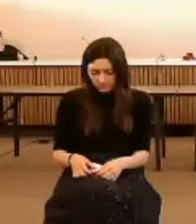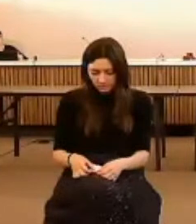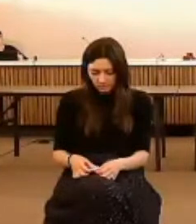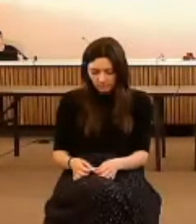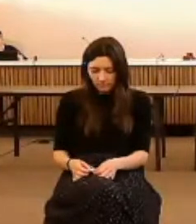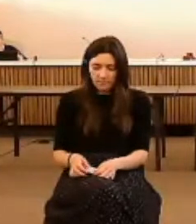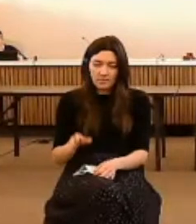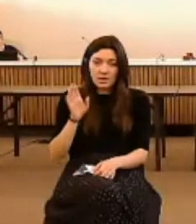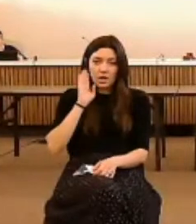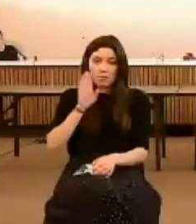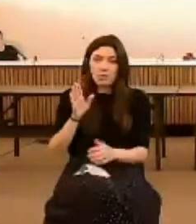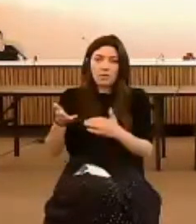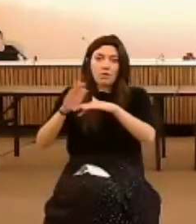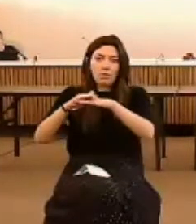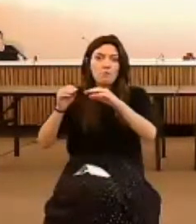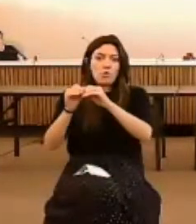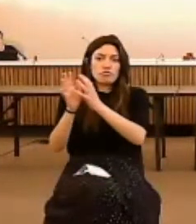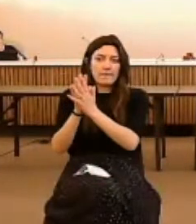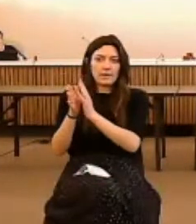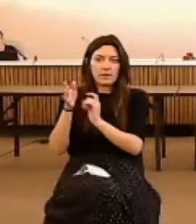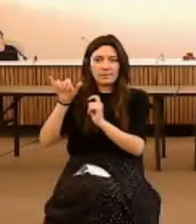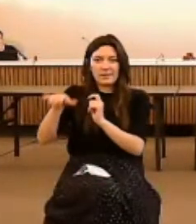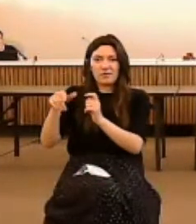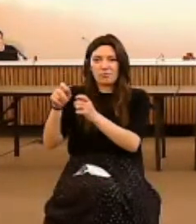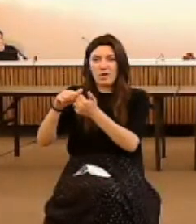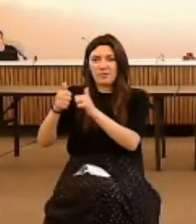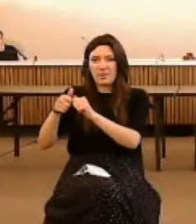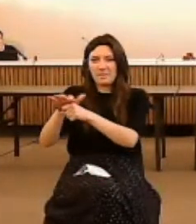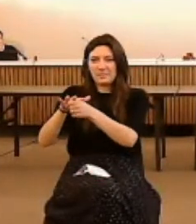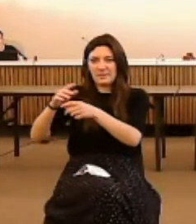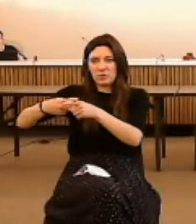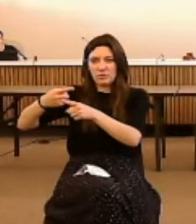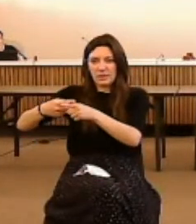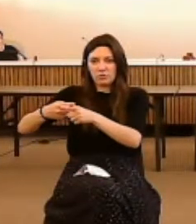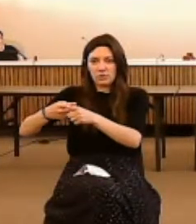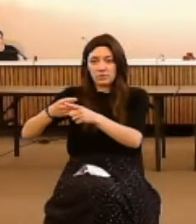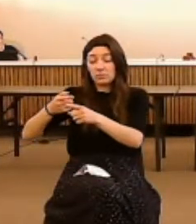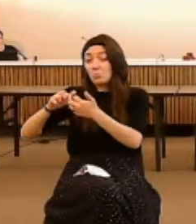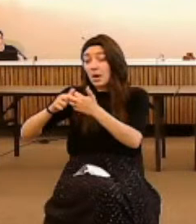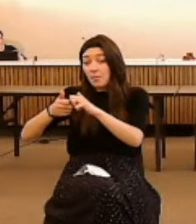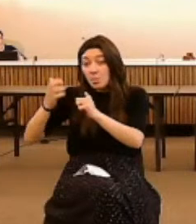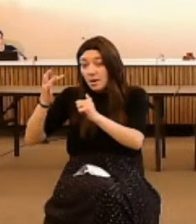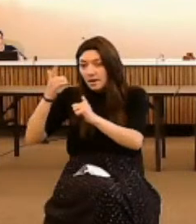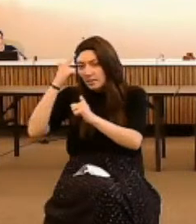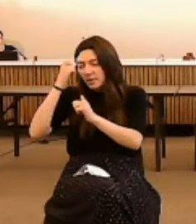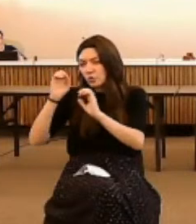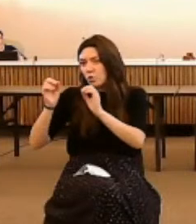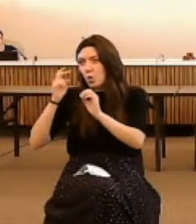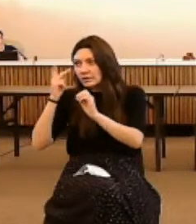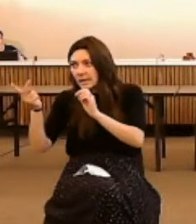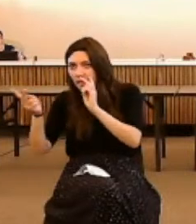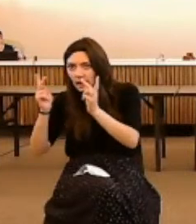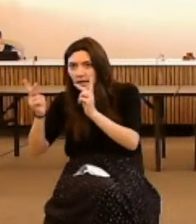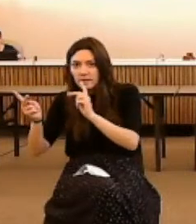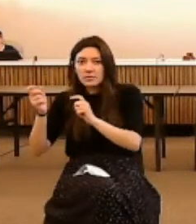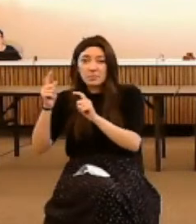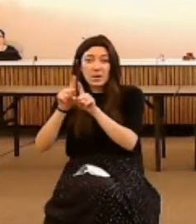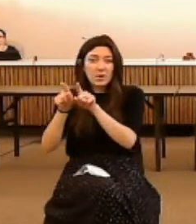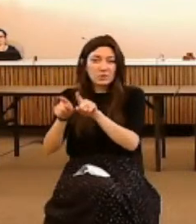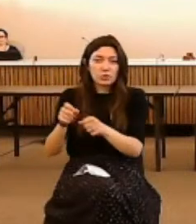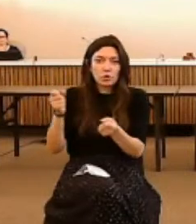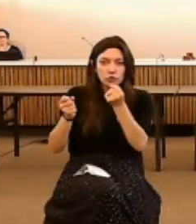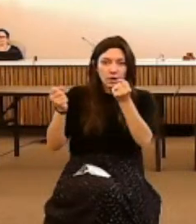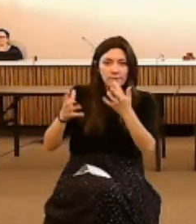And the reason it's a problem, being perfectly honest, again, it doesn't have the greatest sight lines. The bigger problem is the drivers. Yes. Drivers have